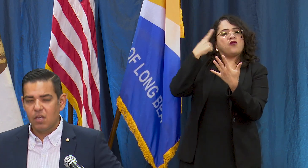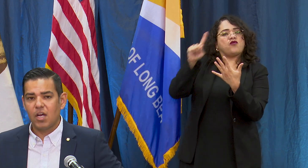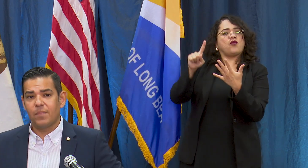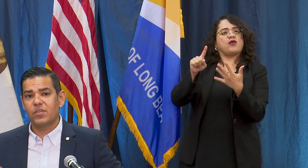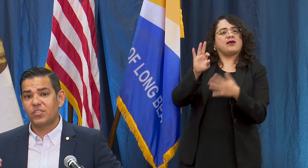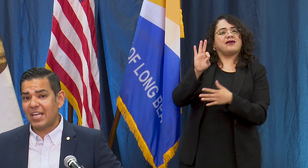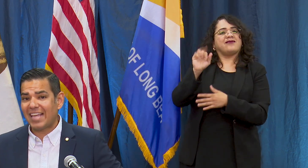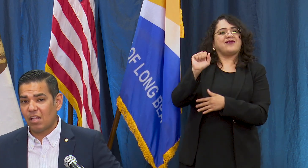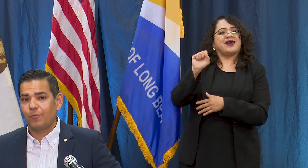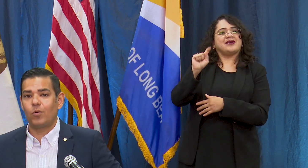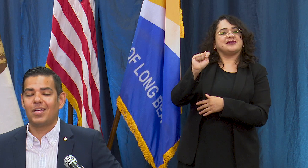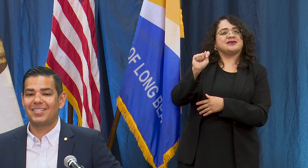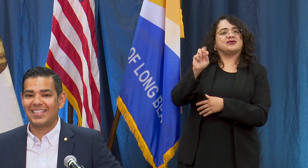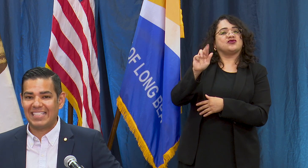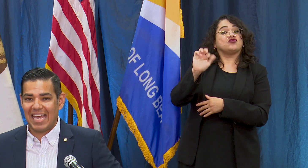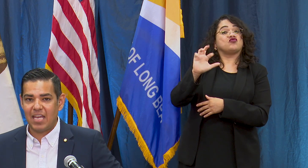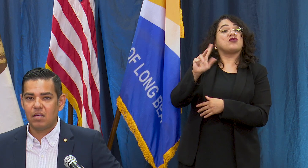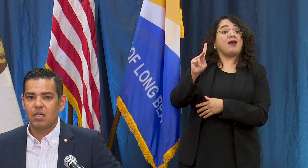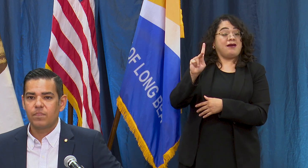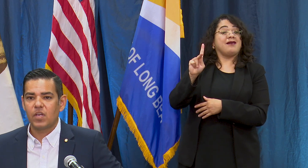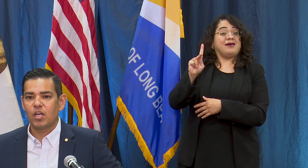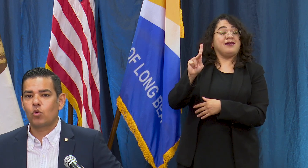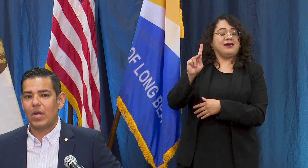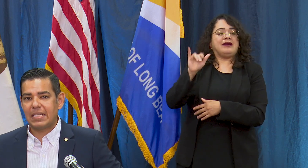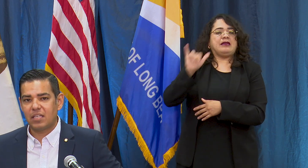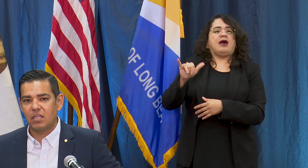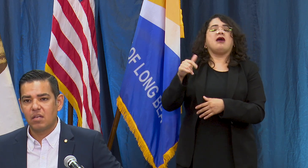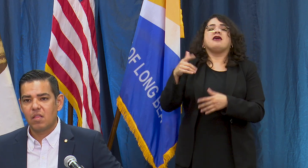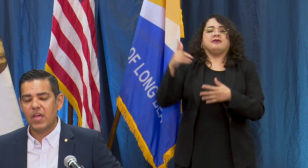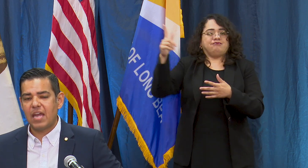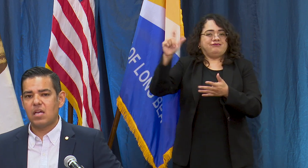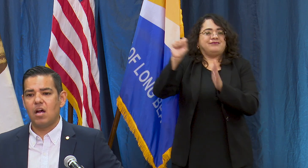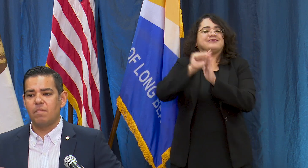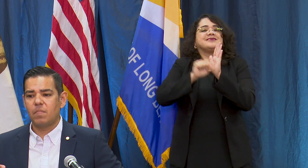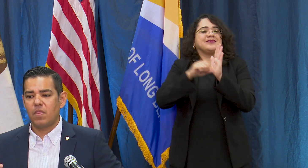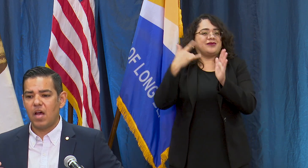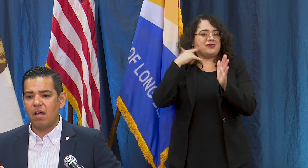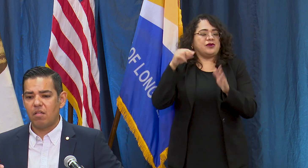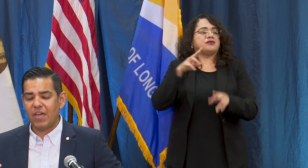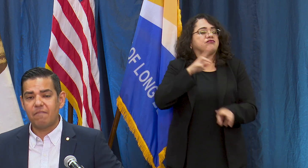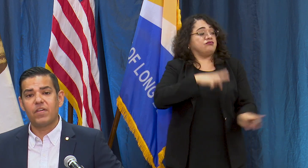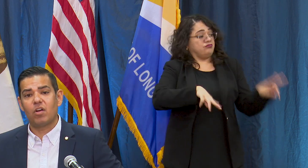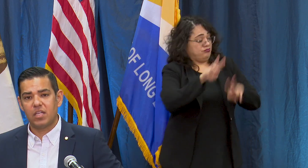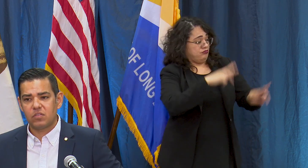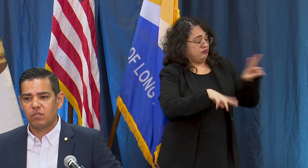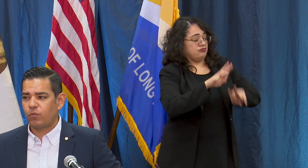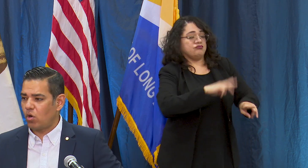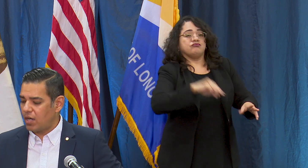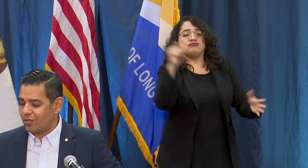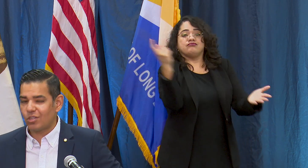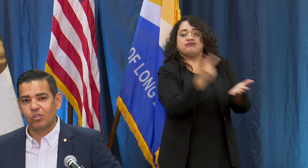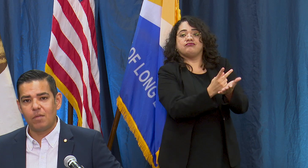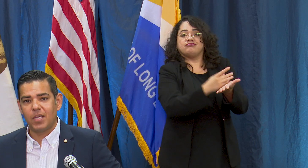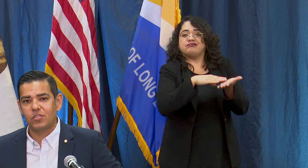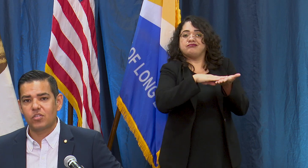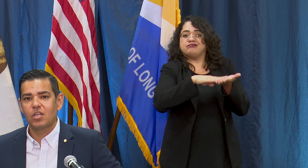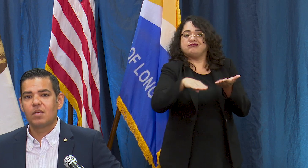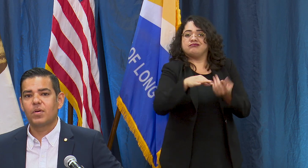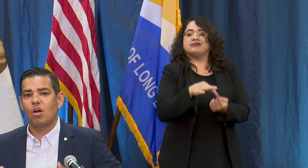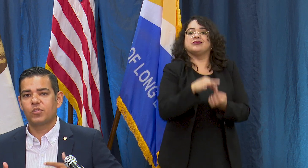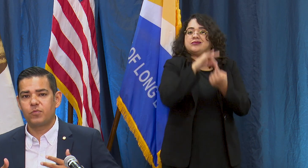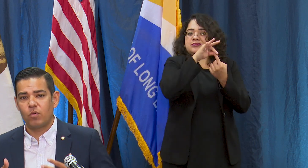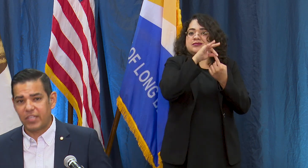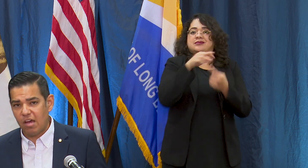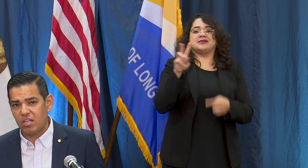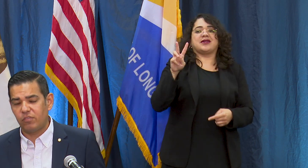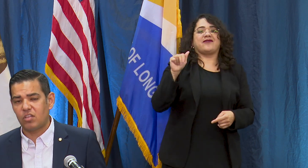reopenings. The state of California today granted that variance for not just Long Beach,